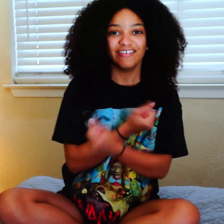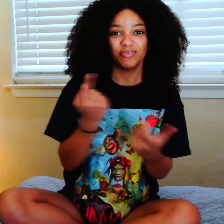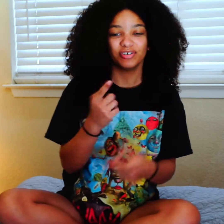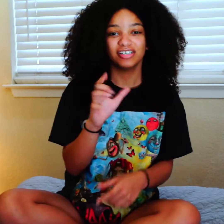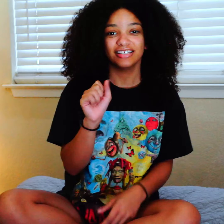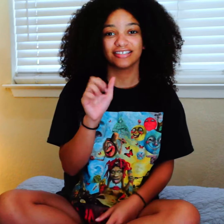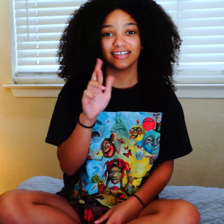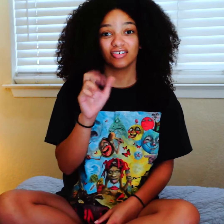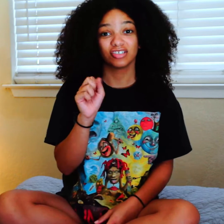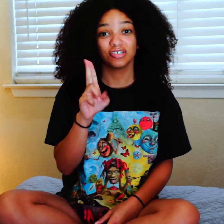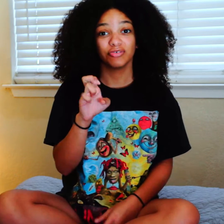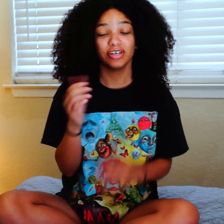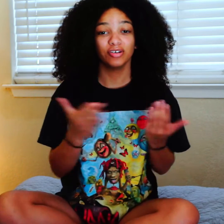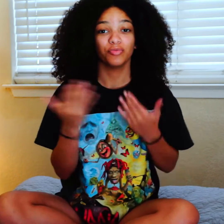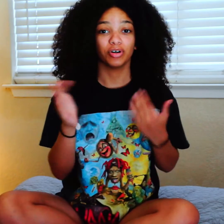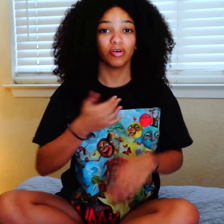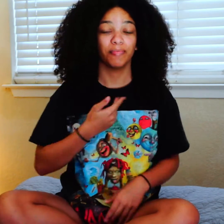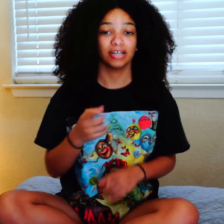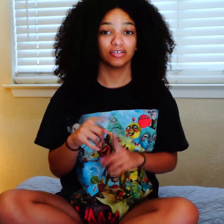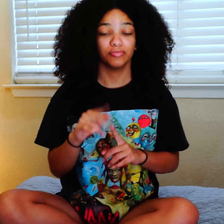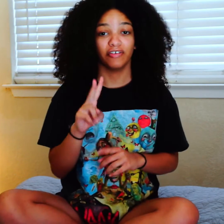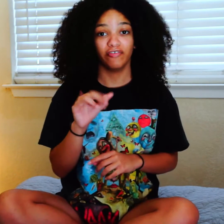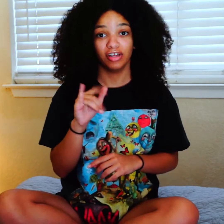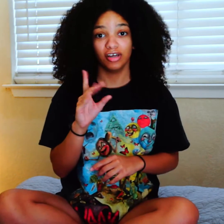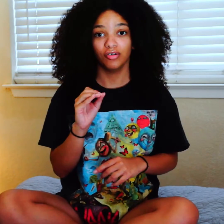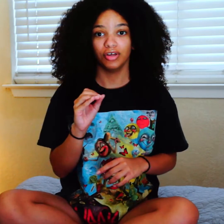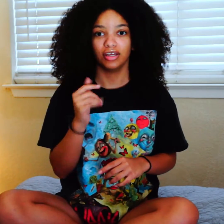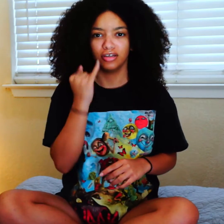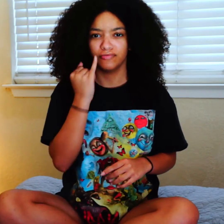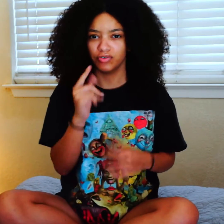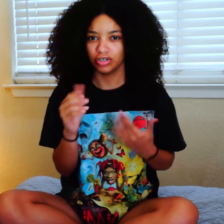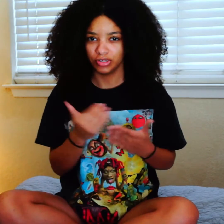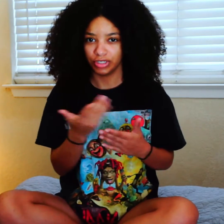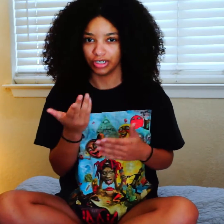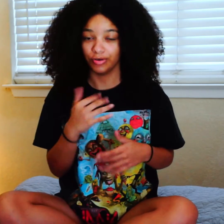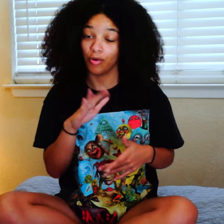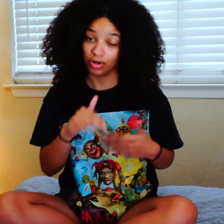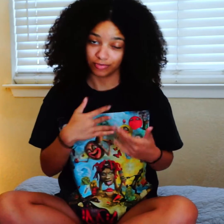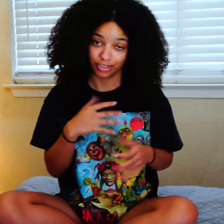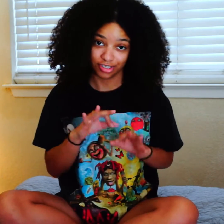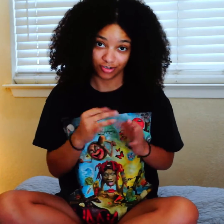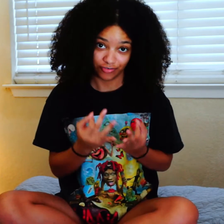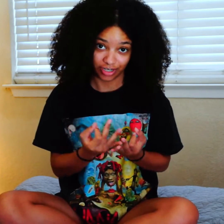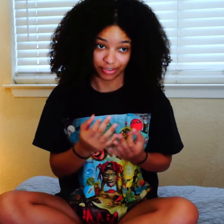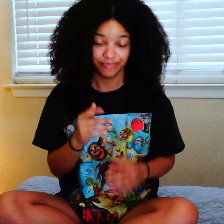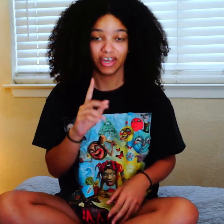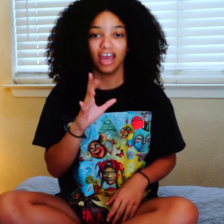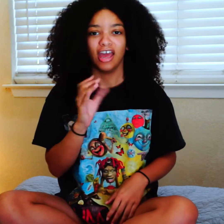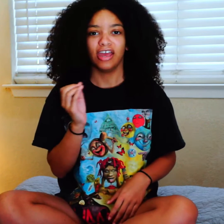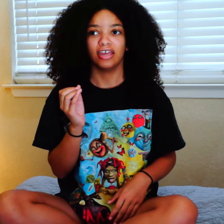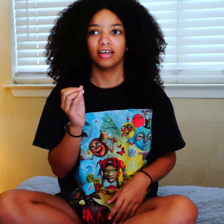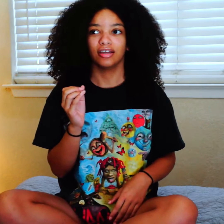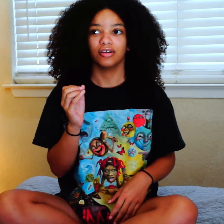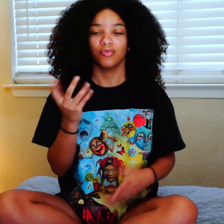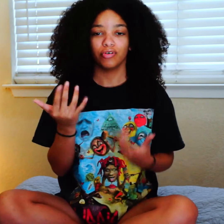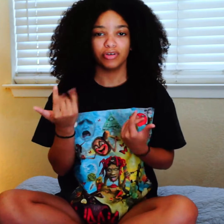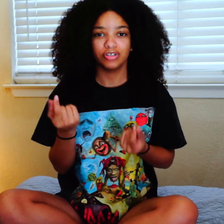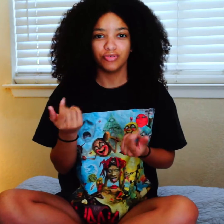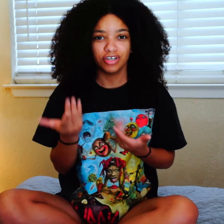Hey everyone, it's Sarah Sue here. Welcome back to my video, and if you are new here, welcome to the Sue family. And what we do here,